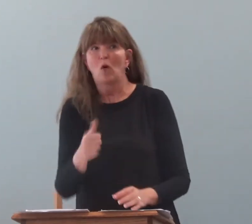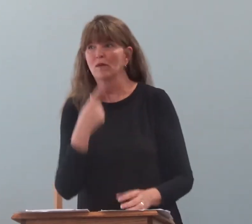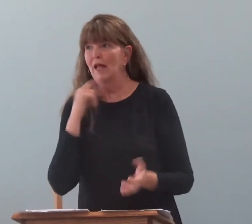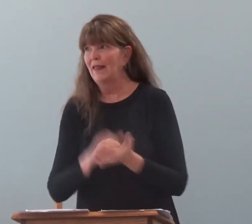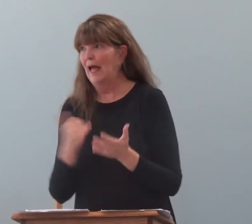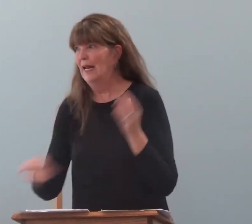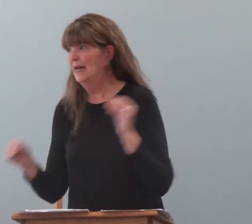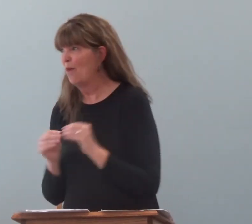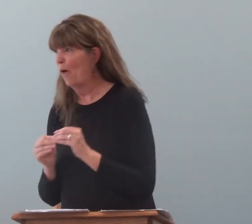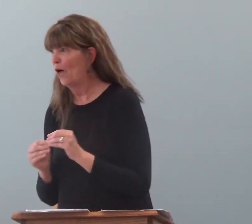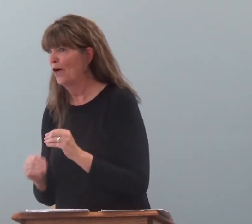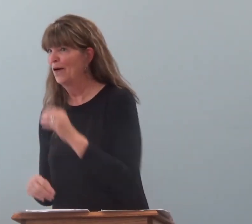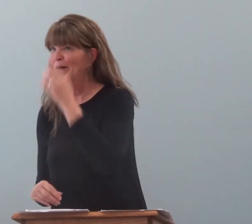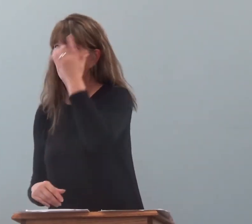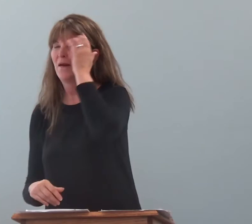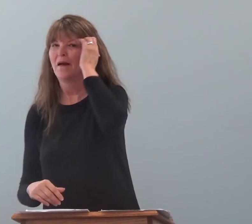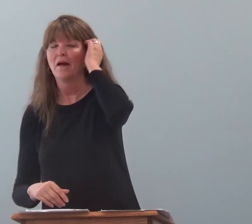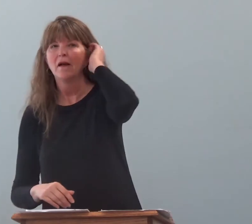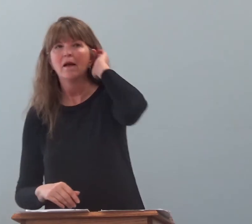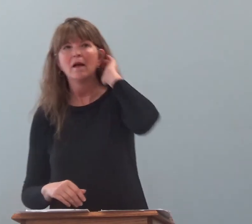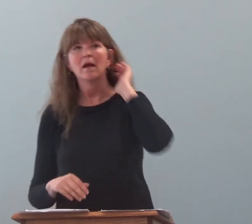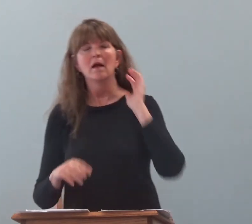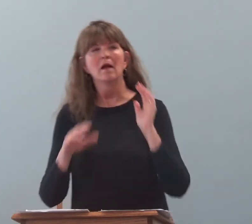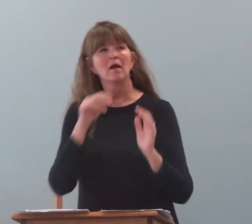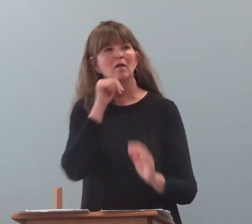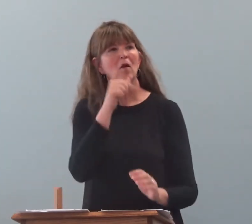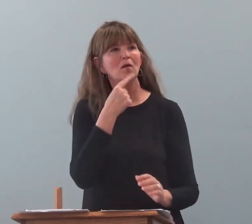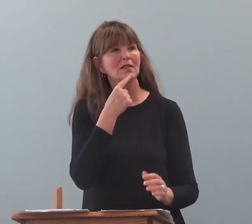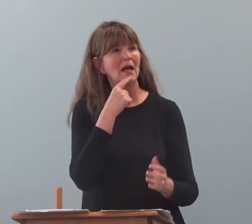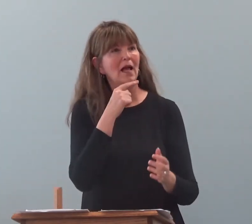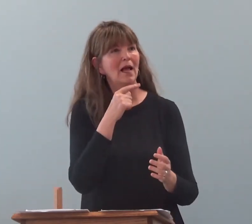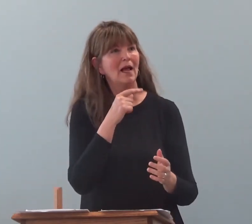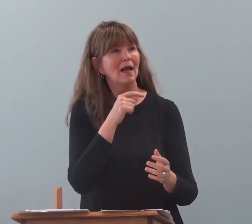Well, practice not saying that anymore.